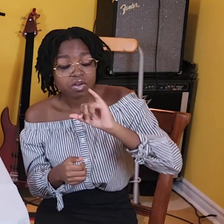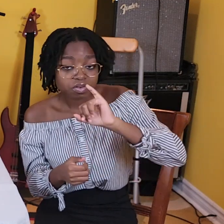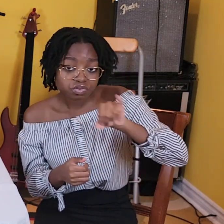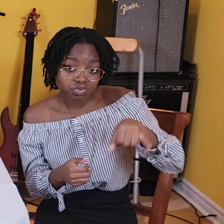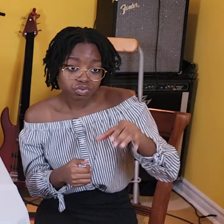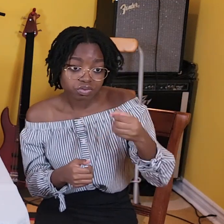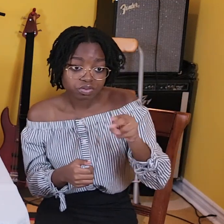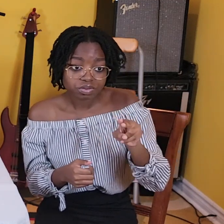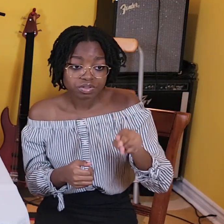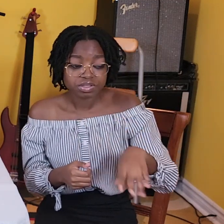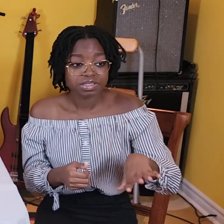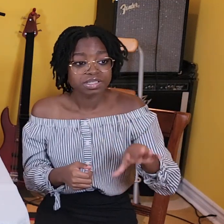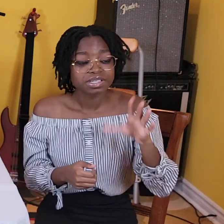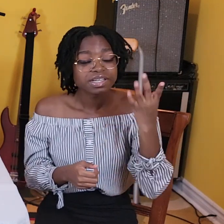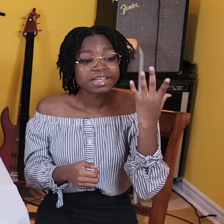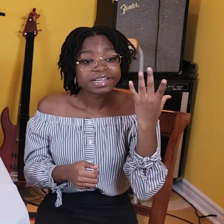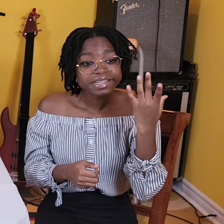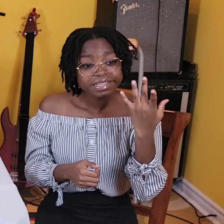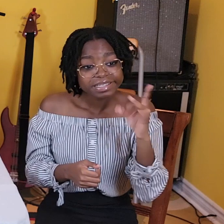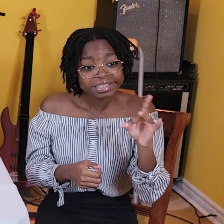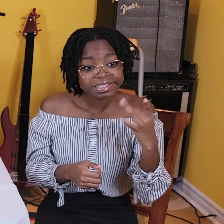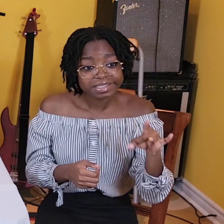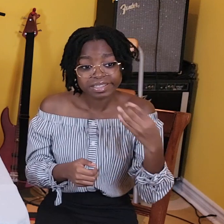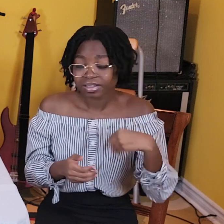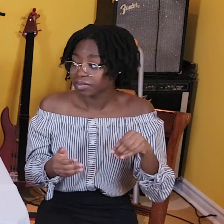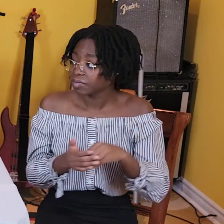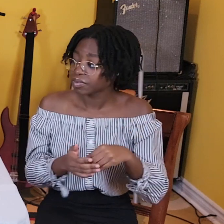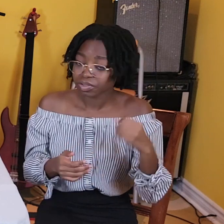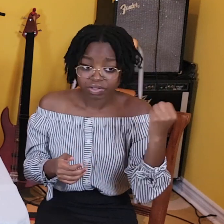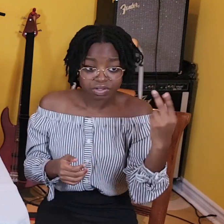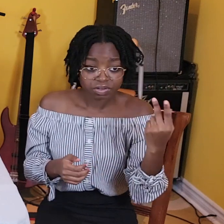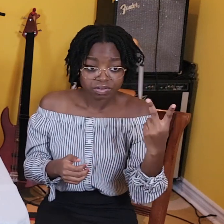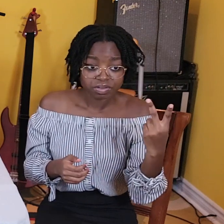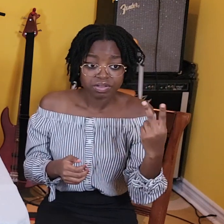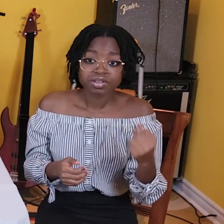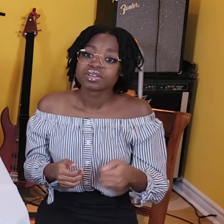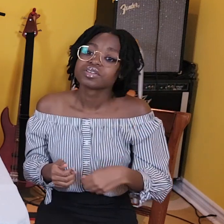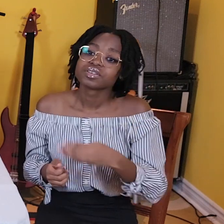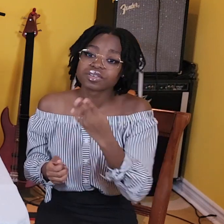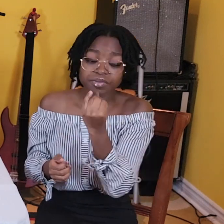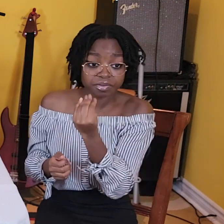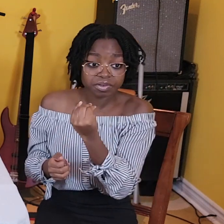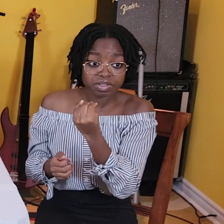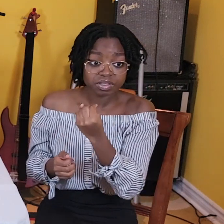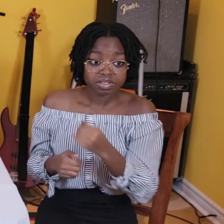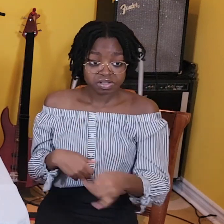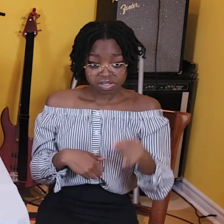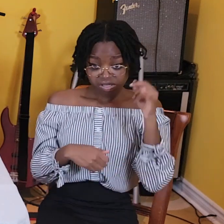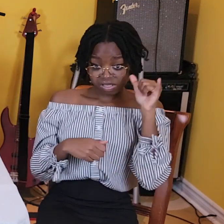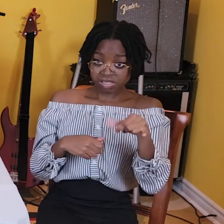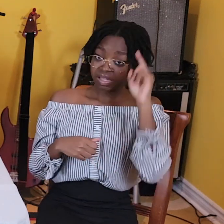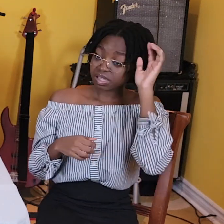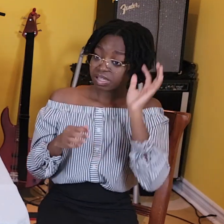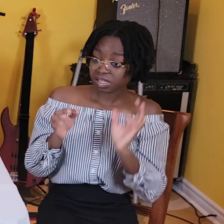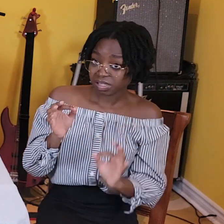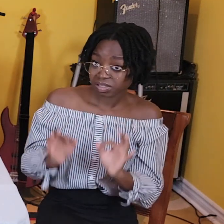12 to 14. So I want us to read John 18, 12 to 14. And this trial was what? It was a signal